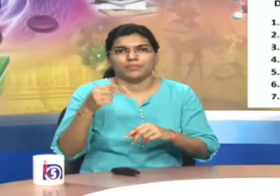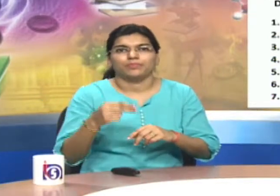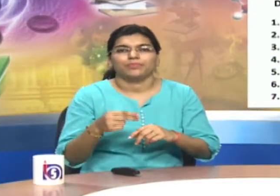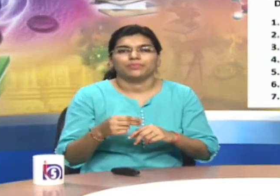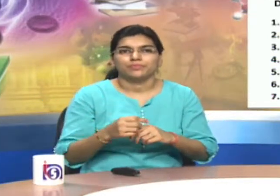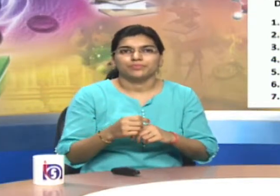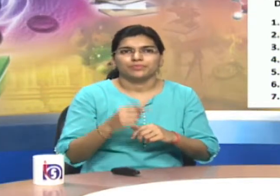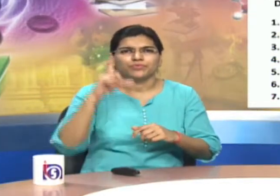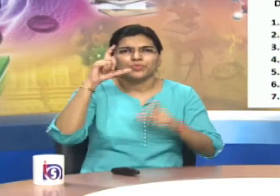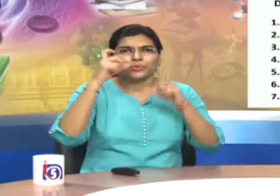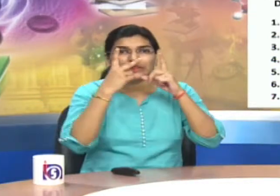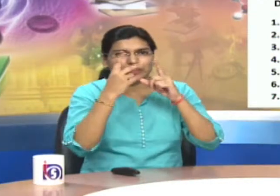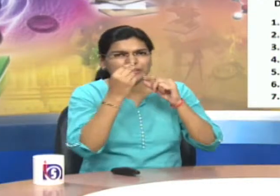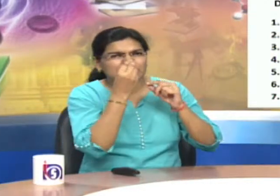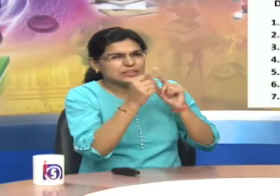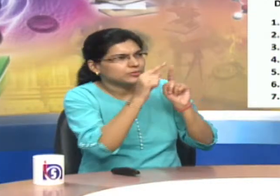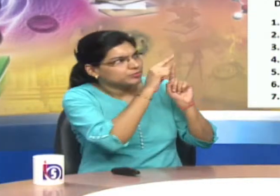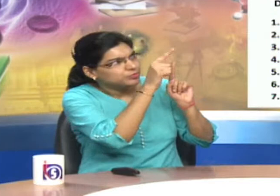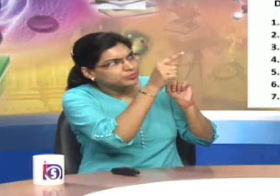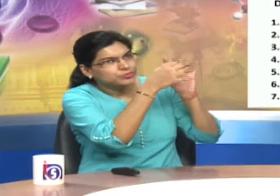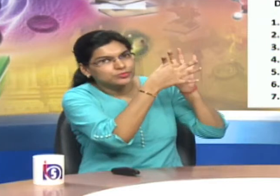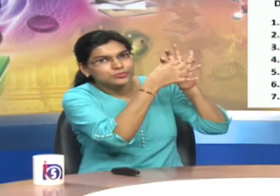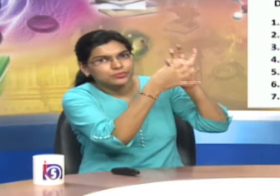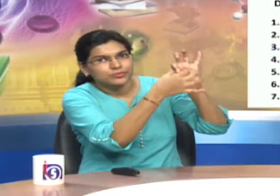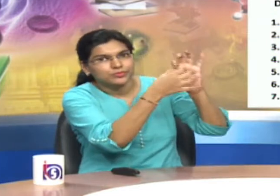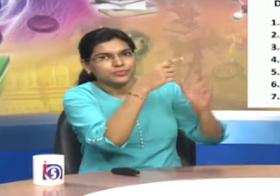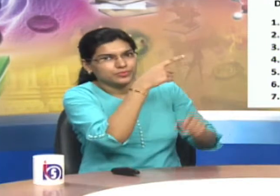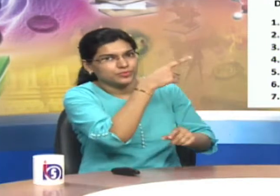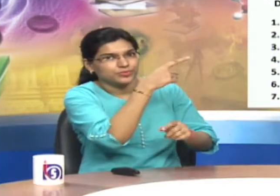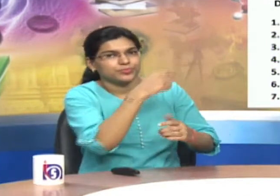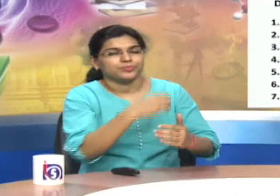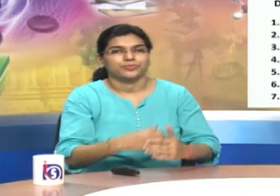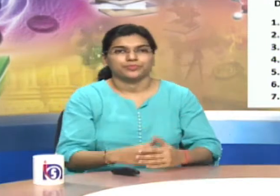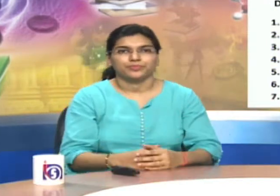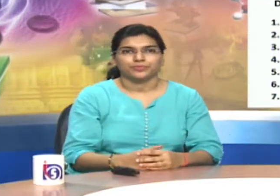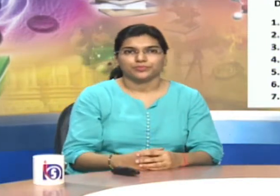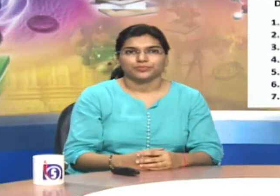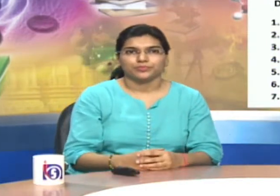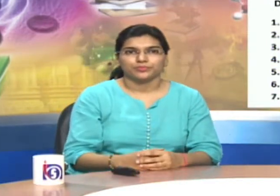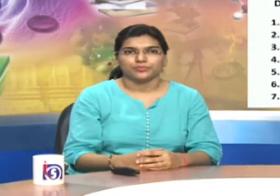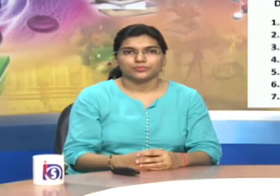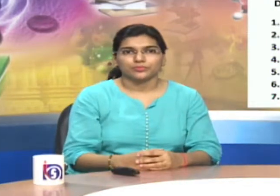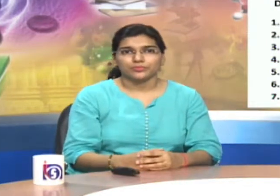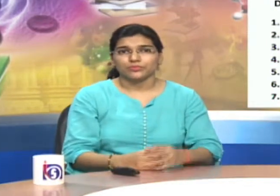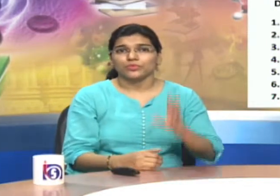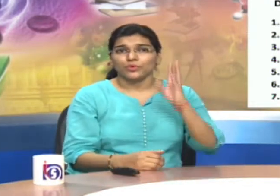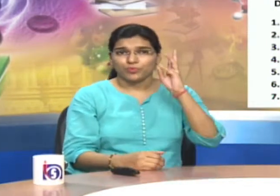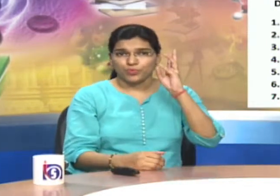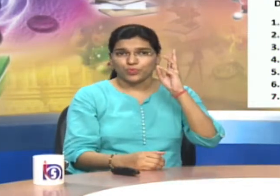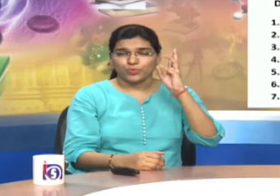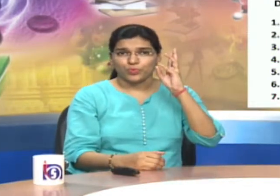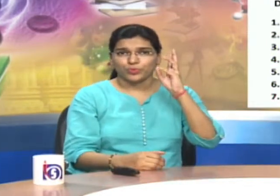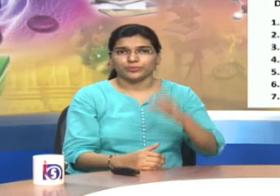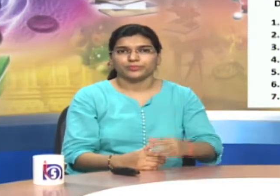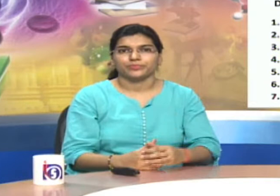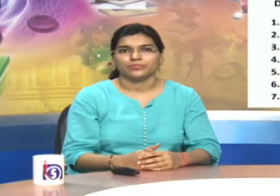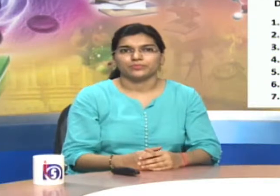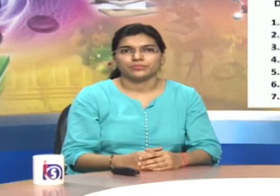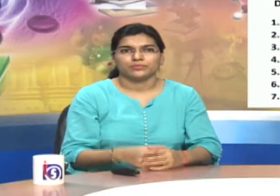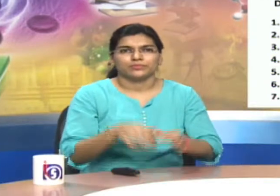So that is known as basic shapes. You can easily connect with the pictures shown just beside that